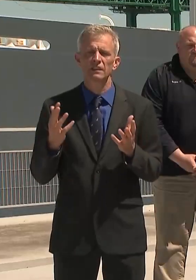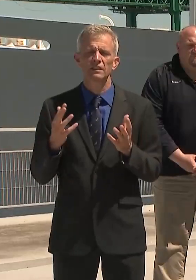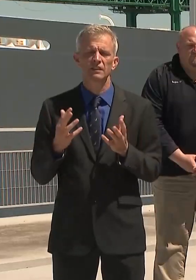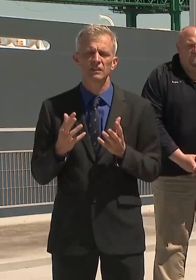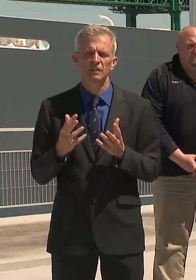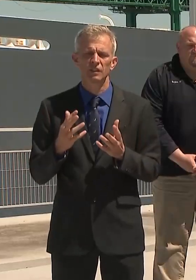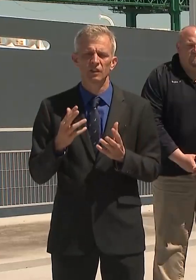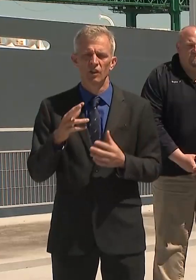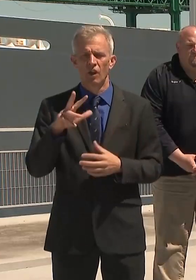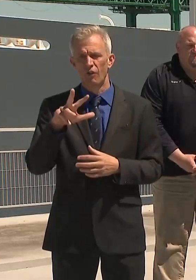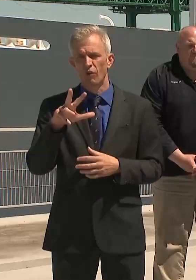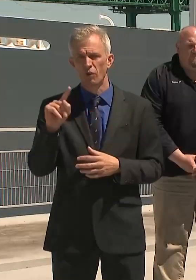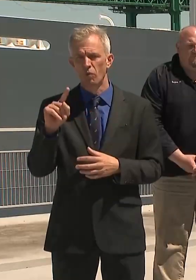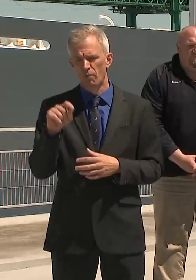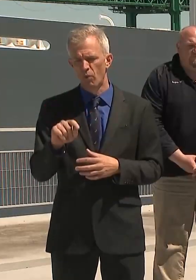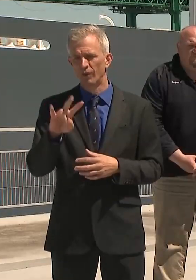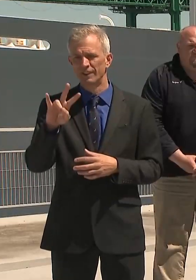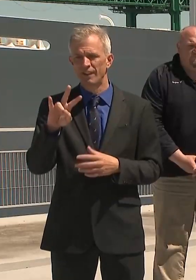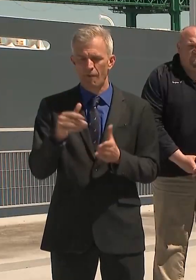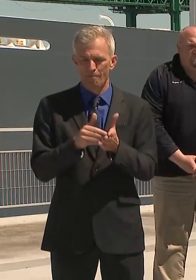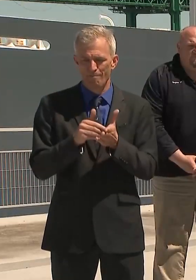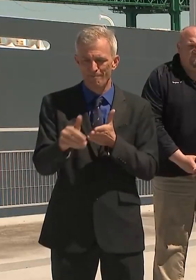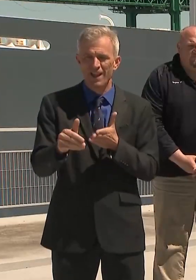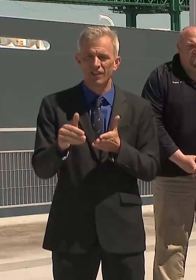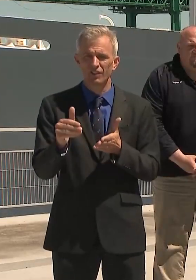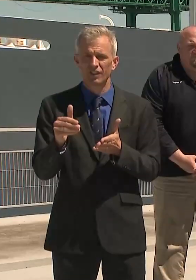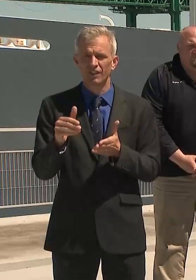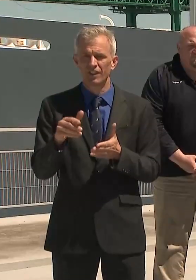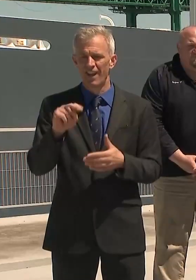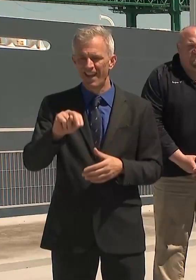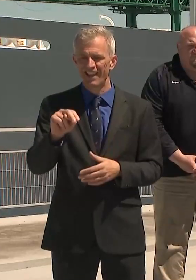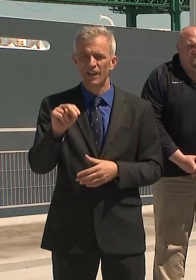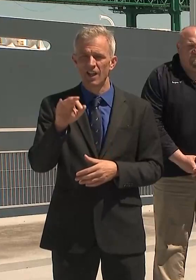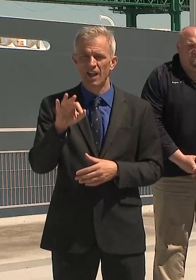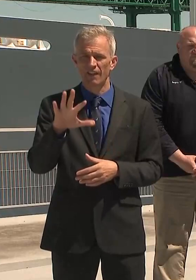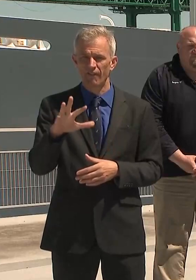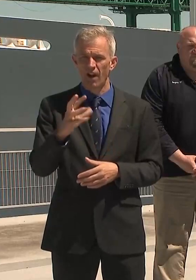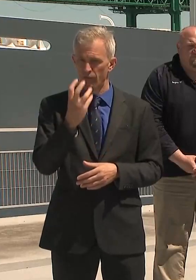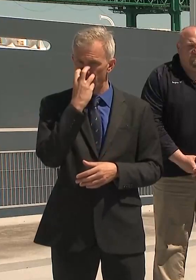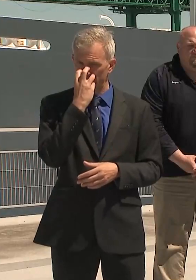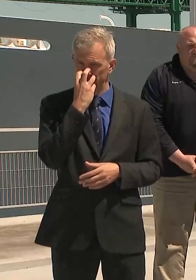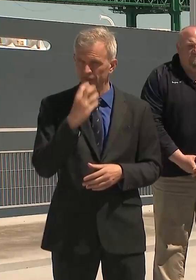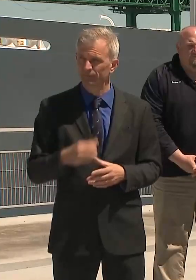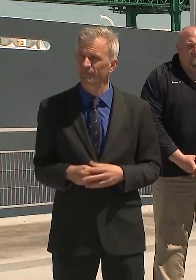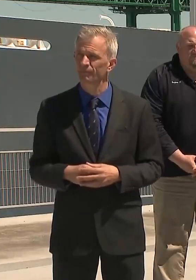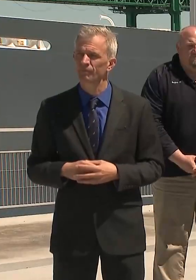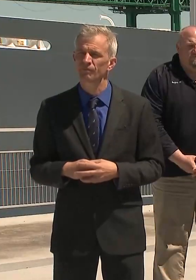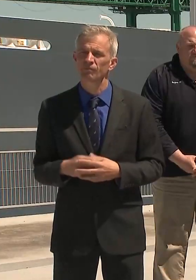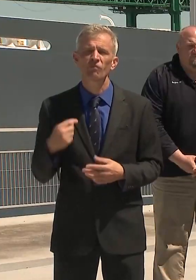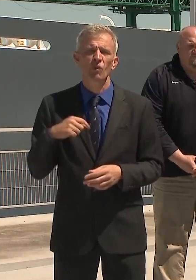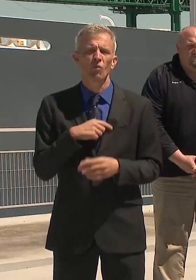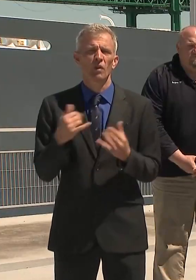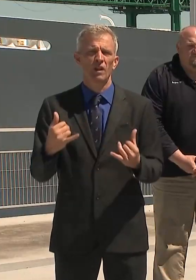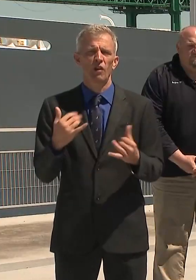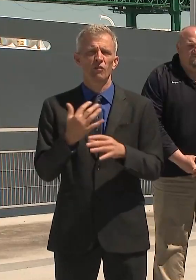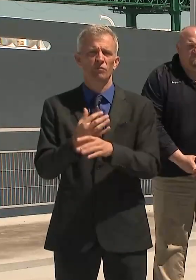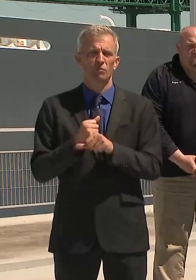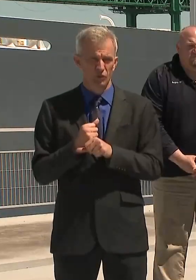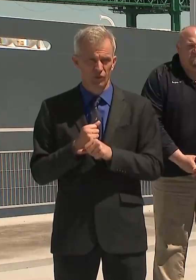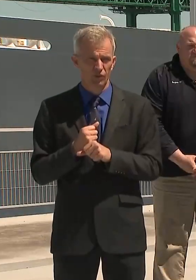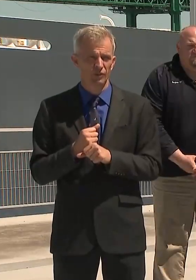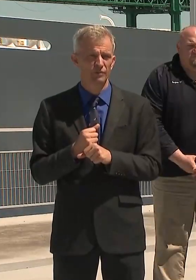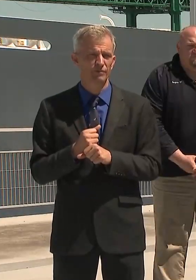system 31.7 million N95 masks. We now have procured, we have